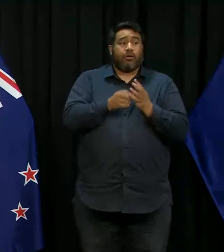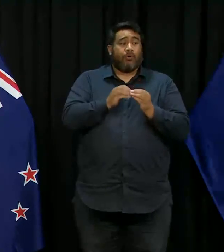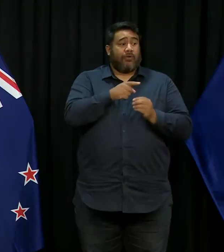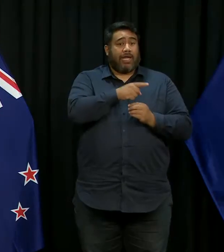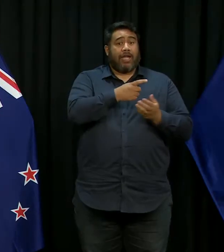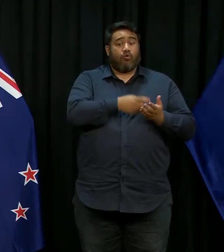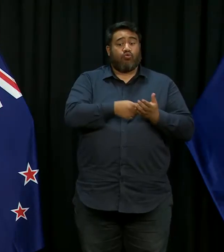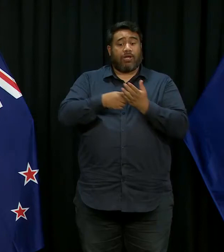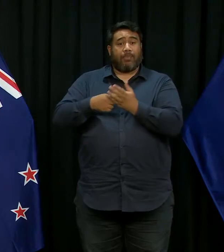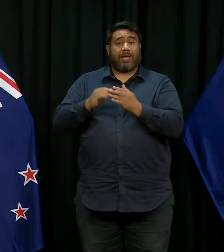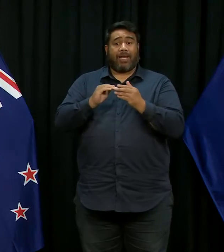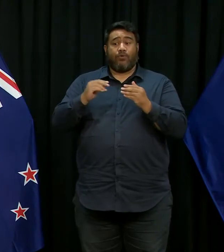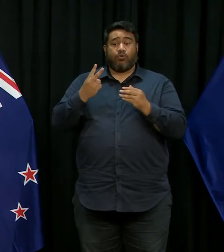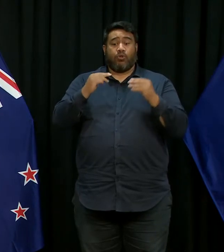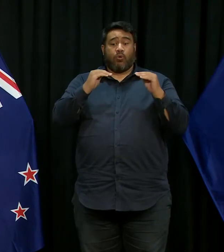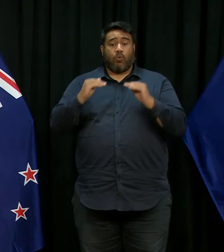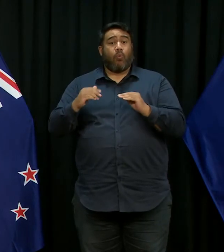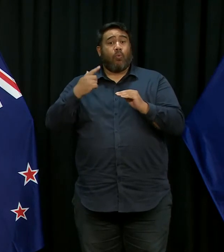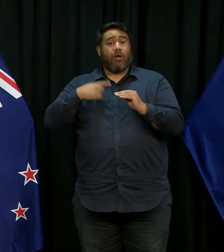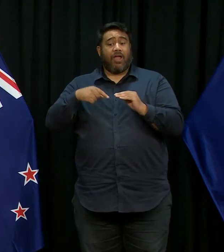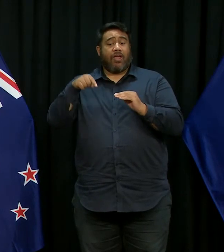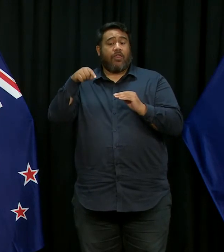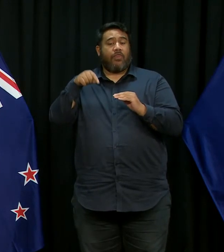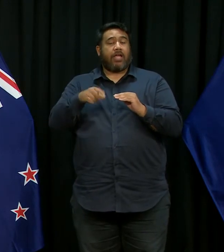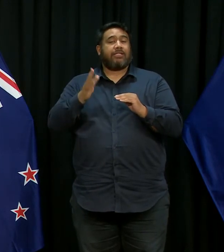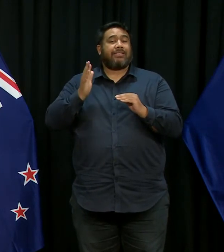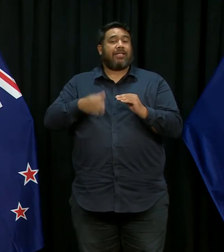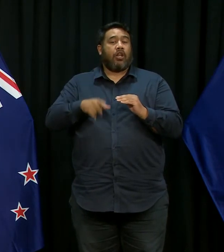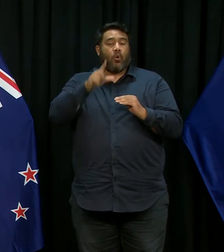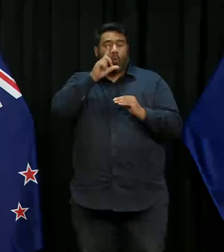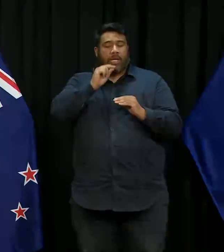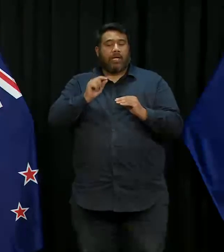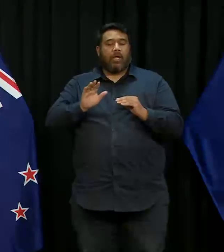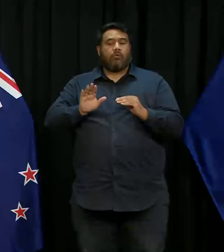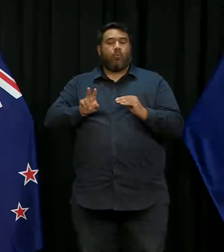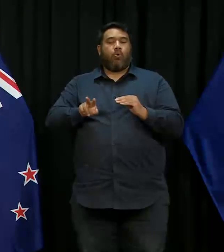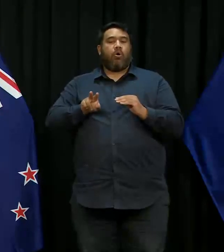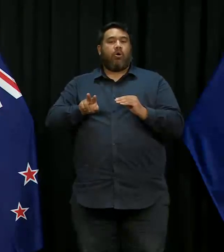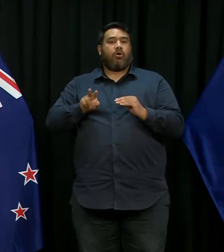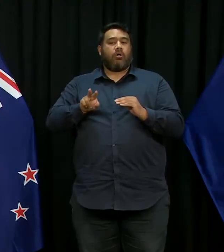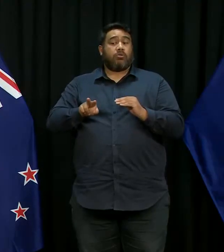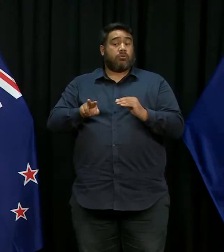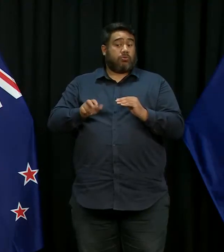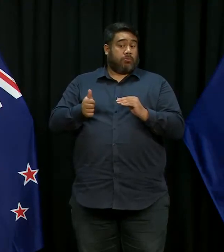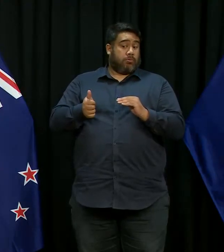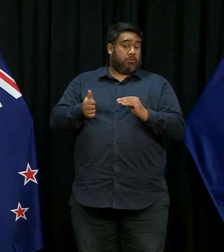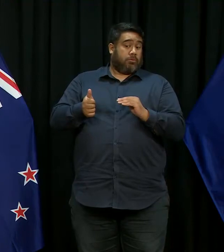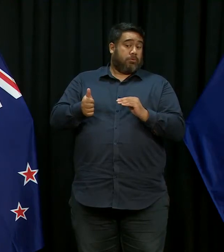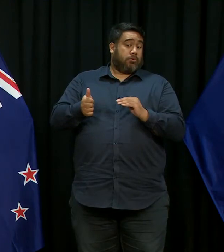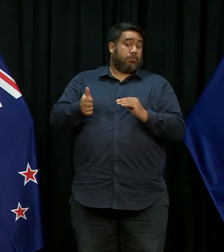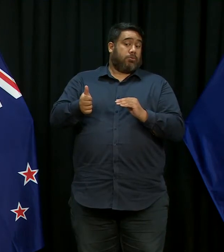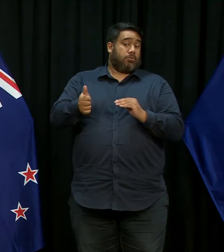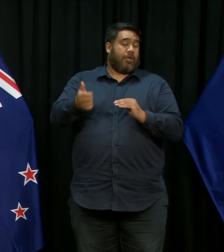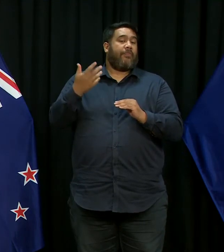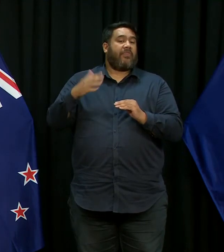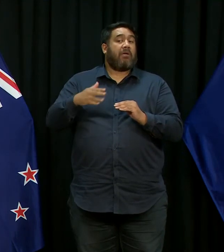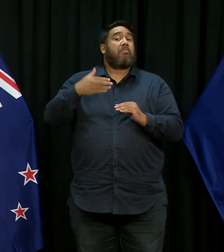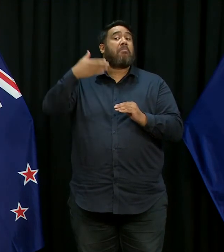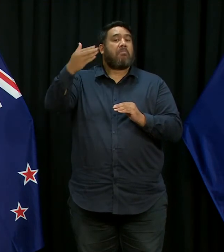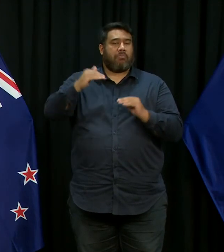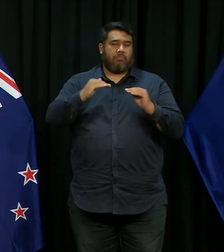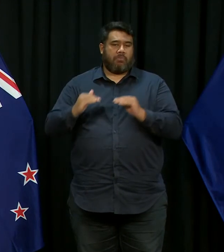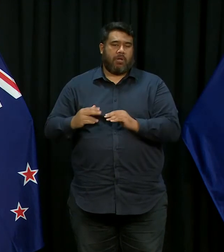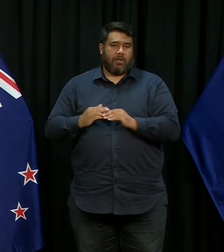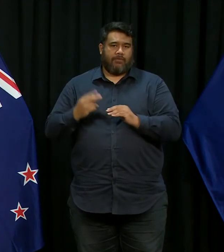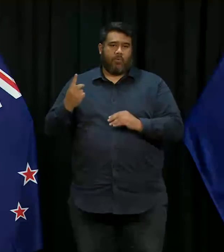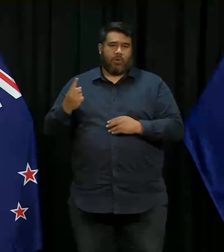because it still gives us a period where we could just reassure ourselves with a few extra precautions in place. Should other regions in the country be